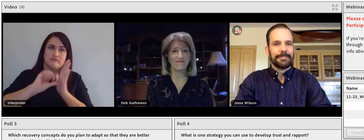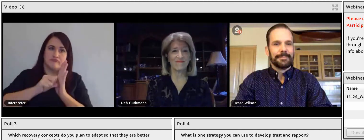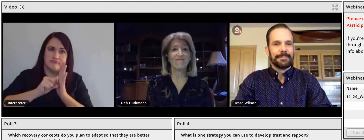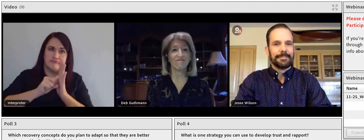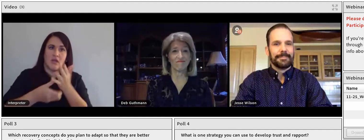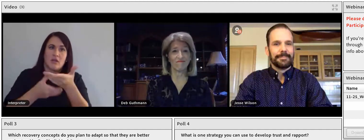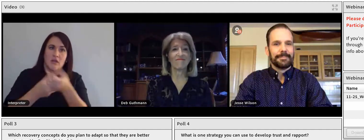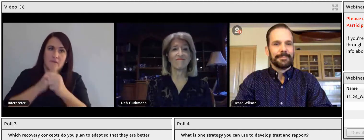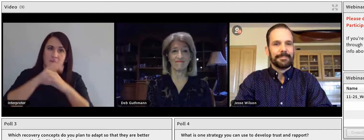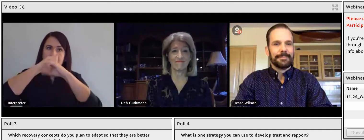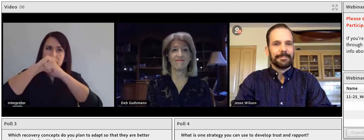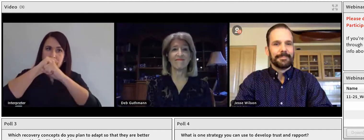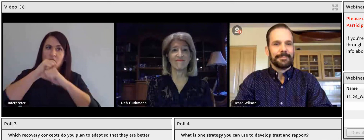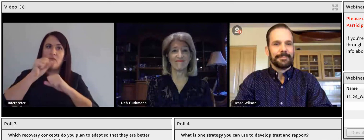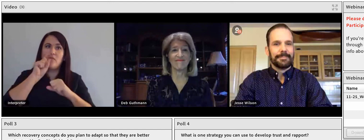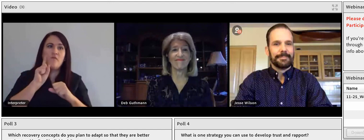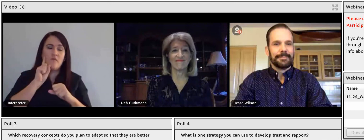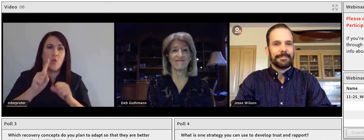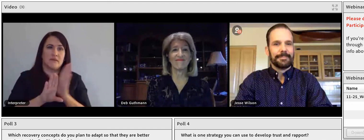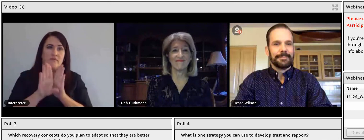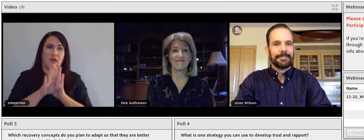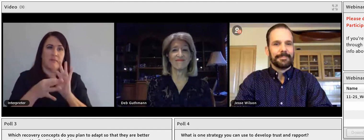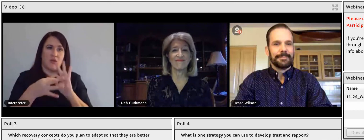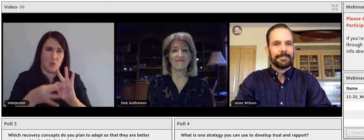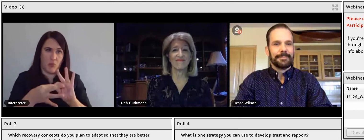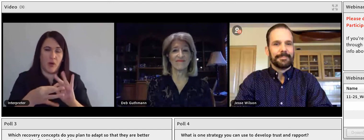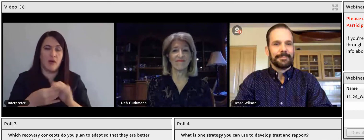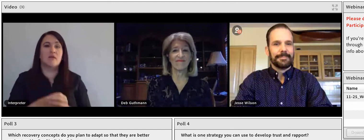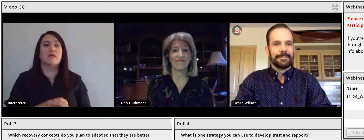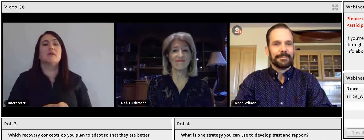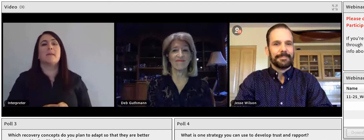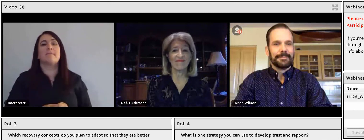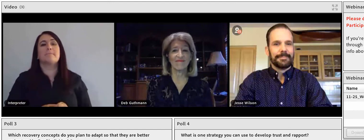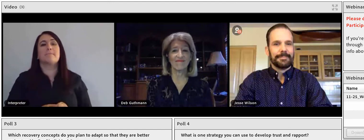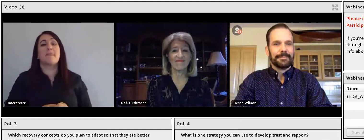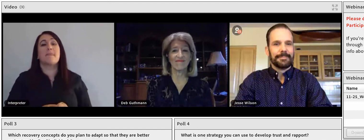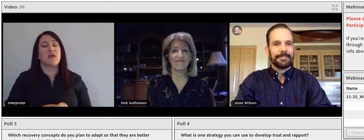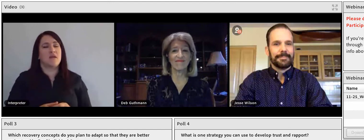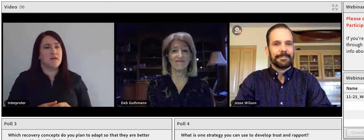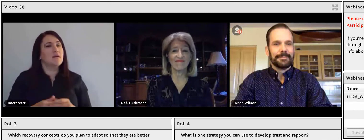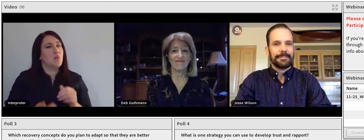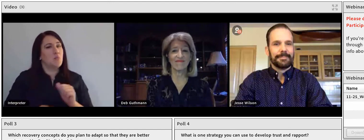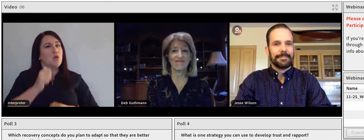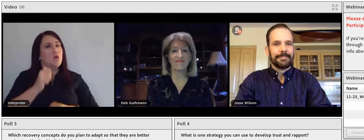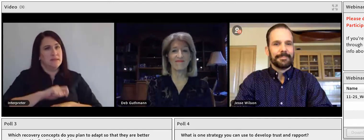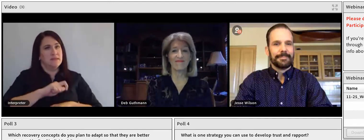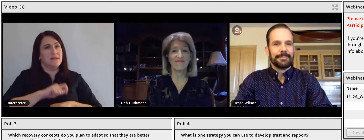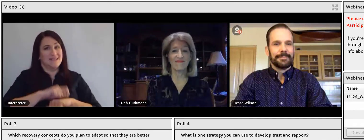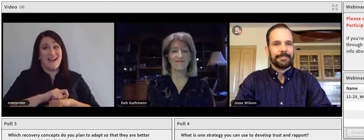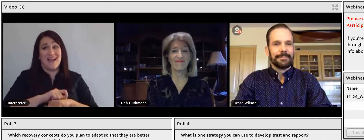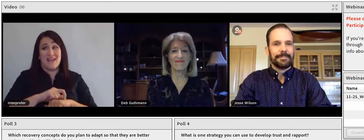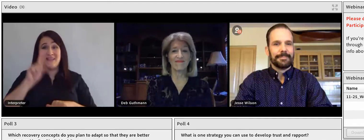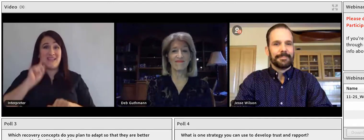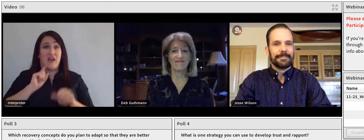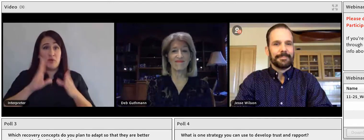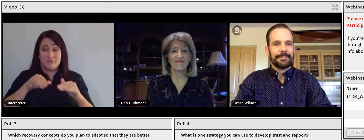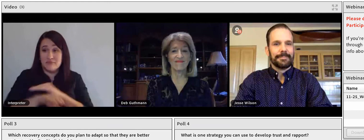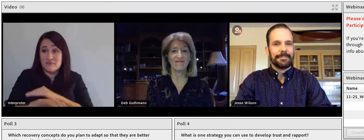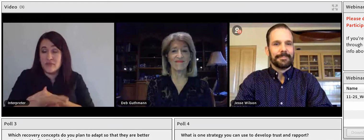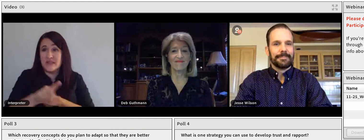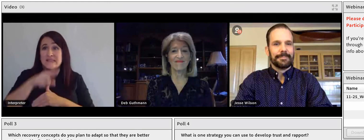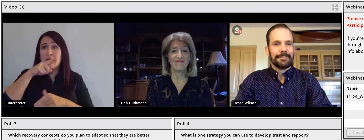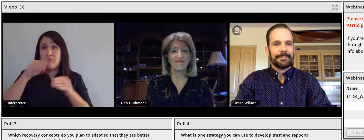trust and rapport. One of our biggest concerns is that if people come in to a hearing provider, they've dealt with discrimination, they've